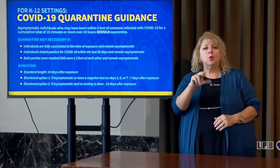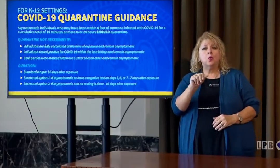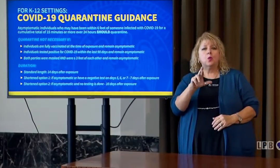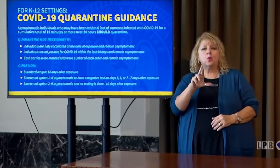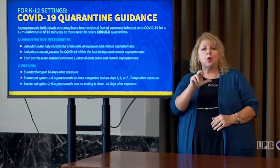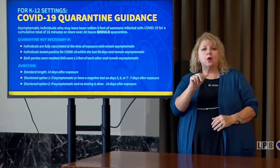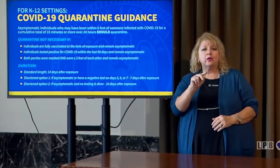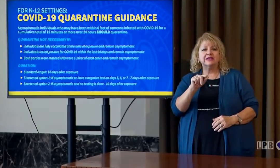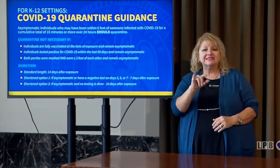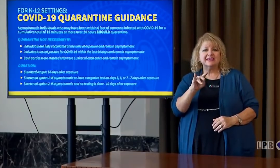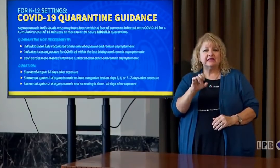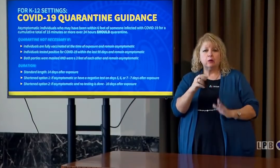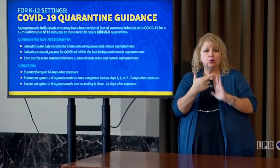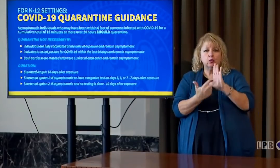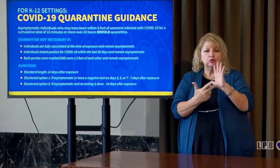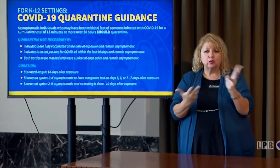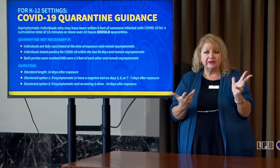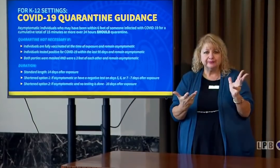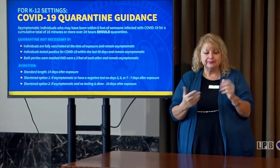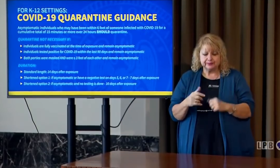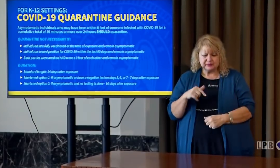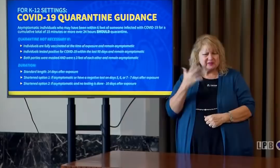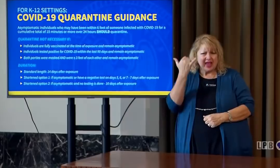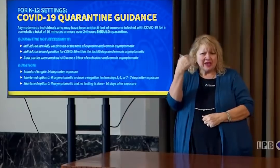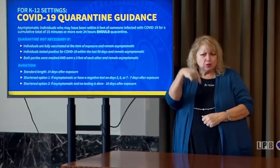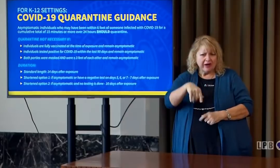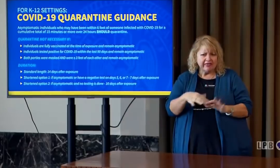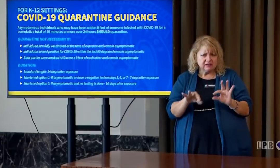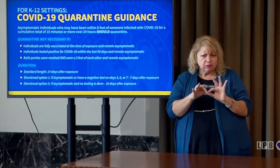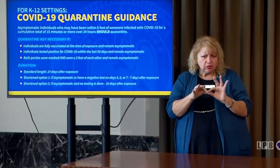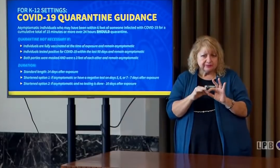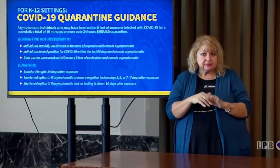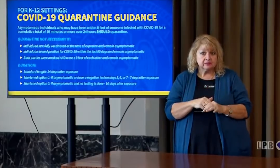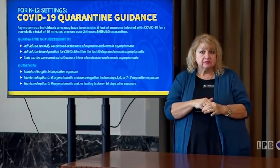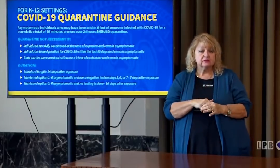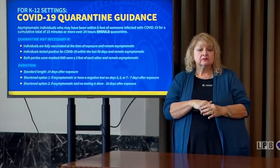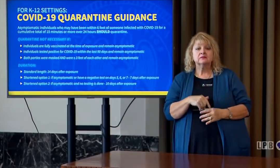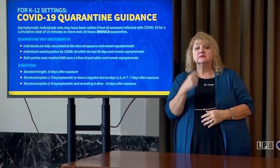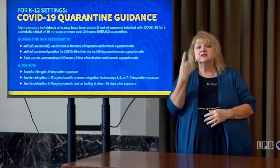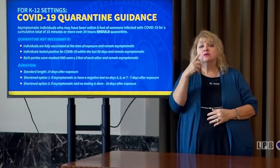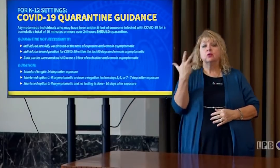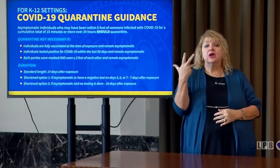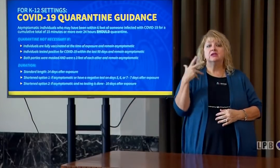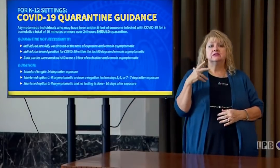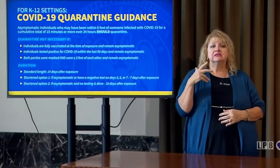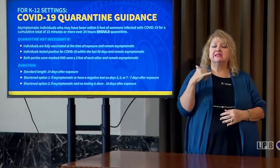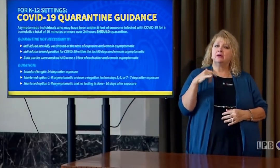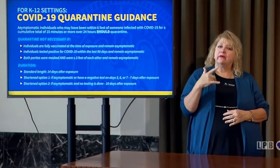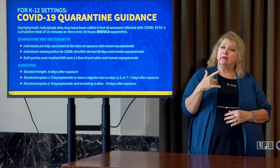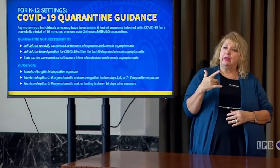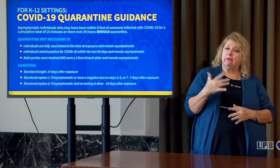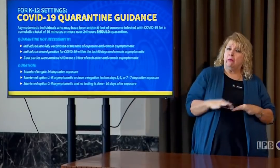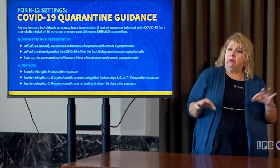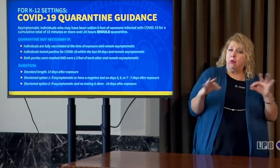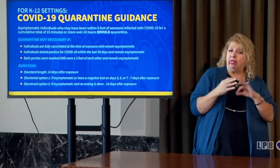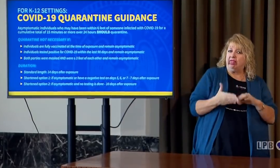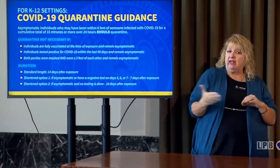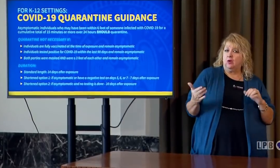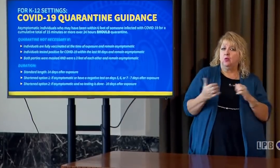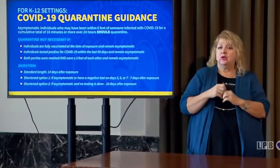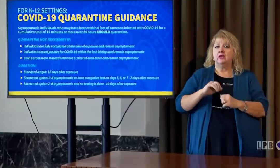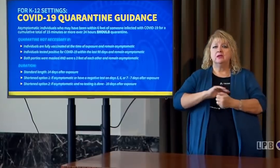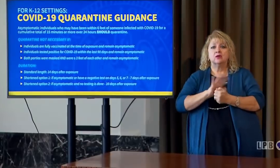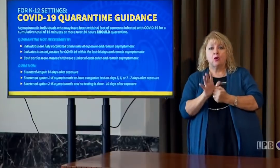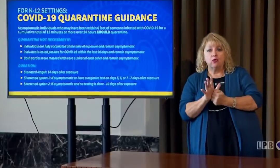is important. It's important because the novel thing with COVID compared to other respiratory